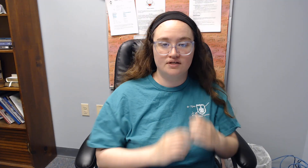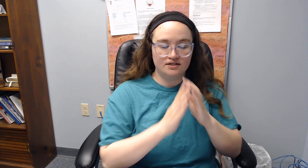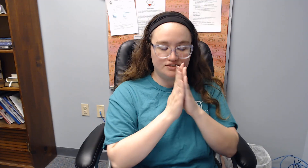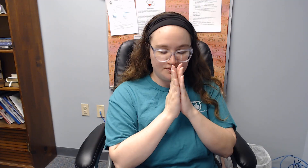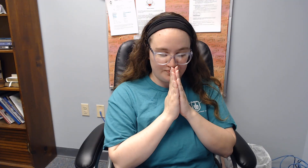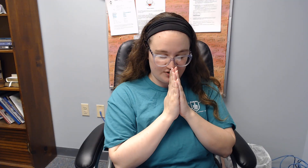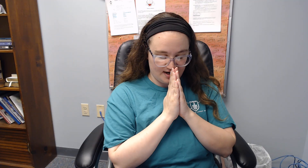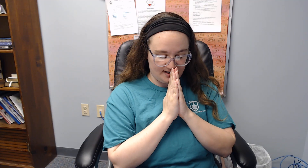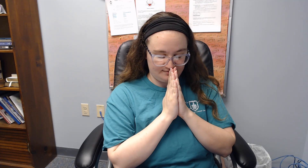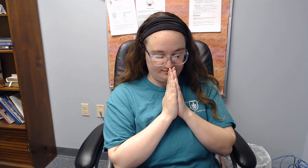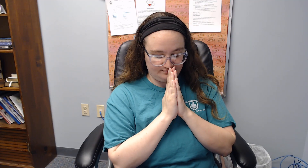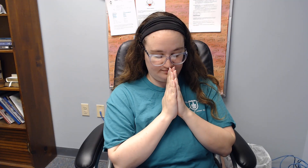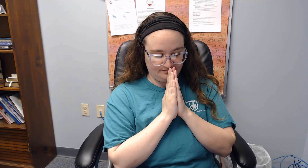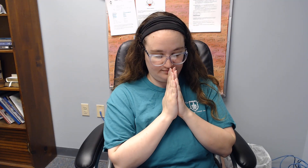To pray.